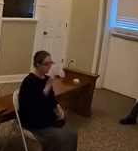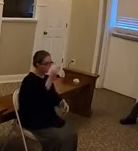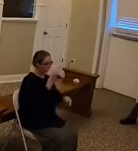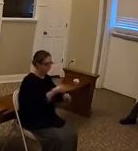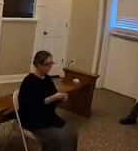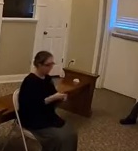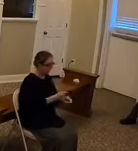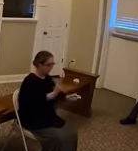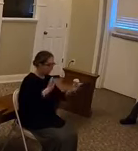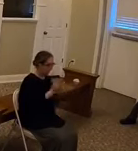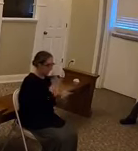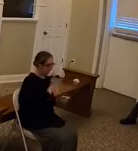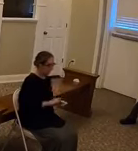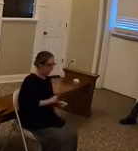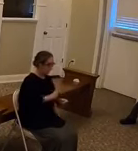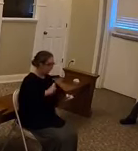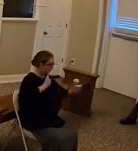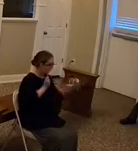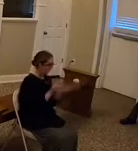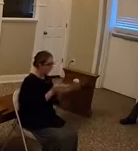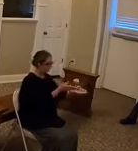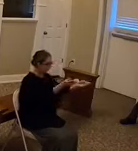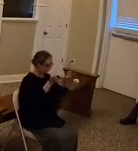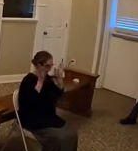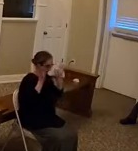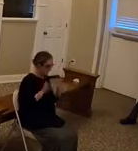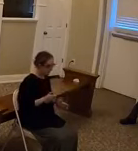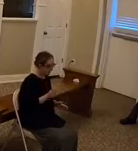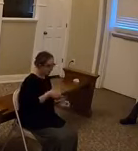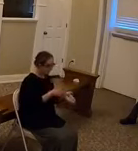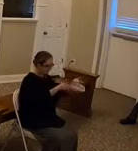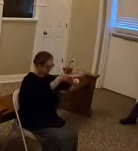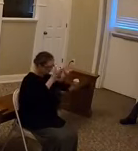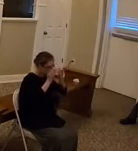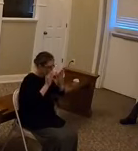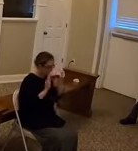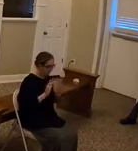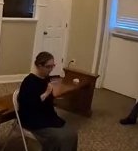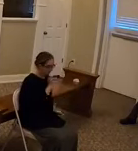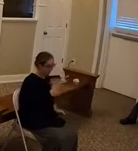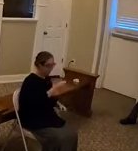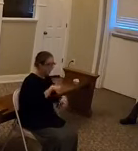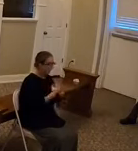now. And so he actually became an heir. And let me tell you how it worked